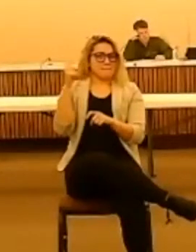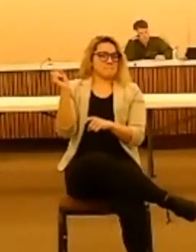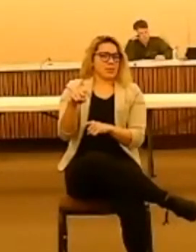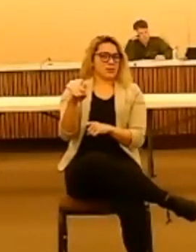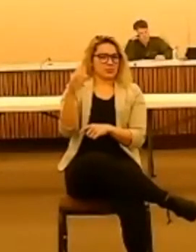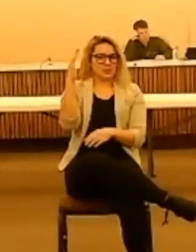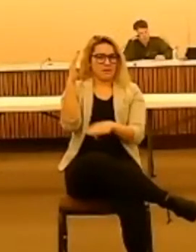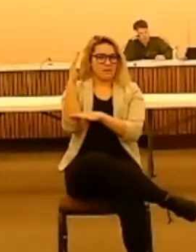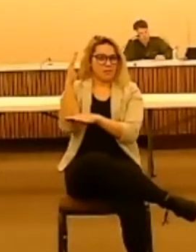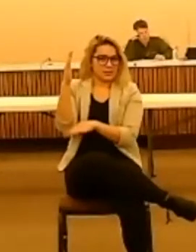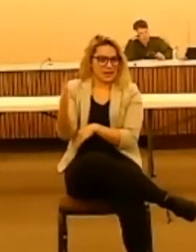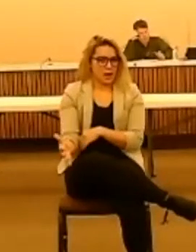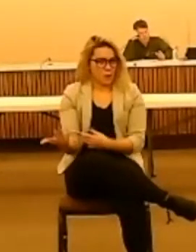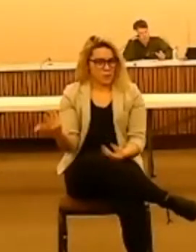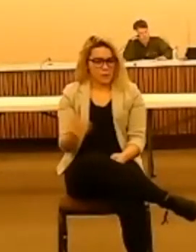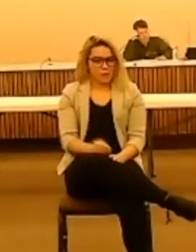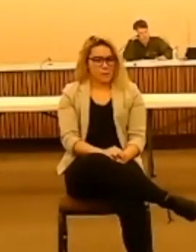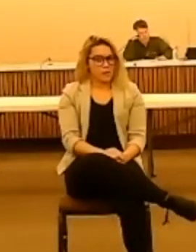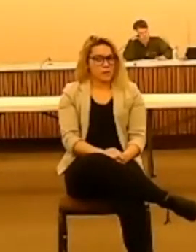Is there